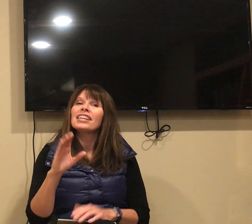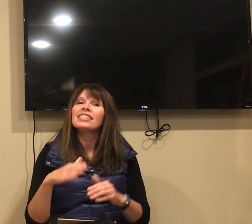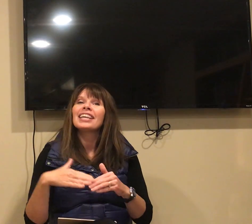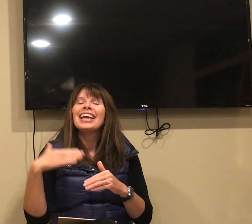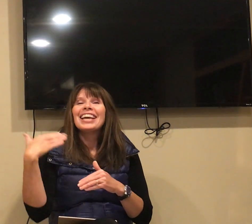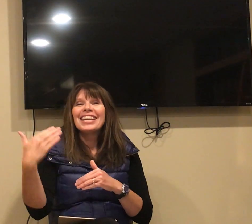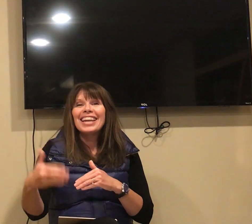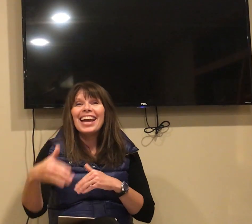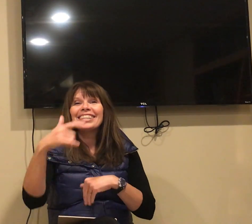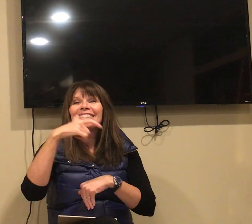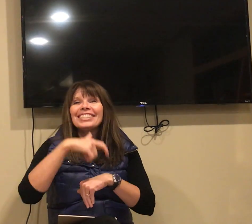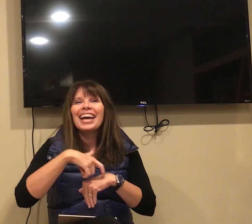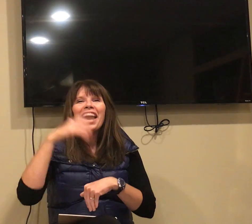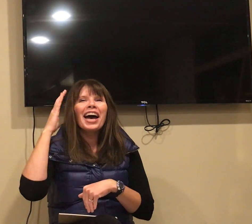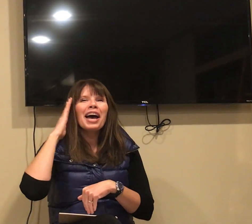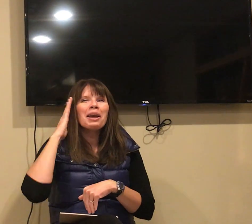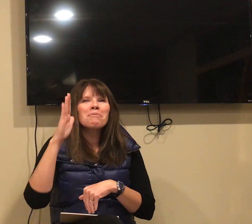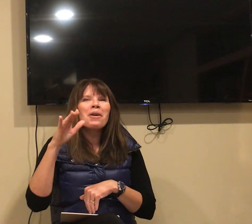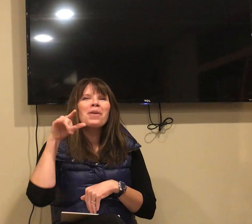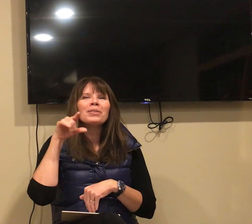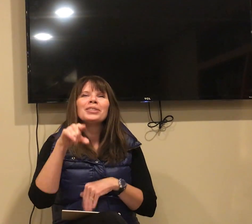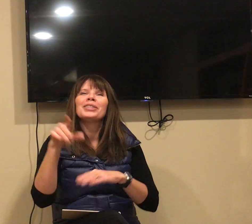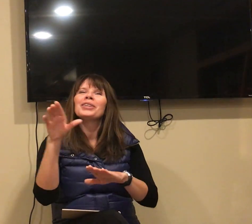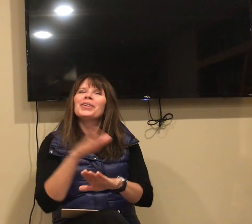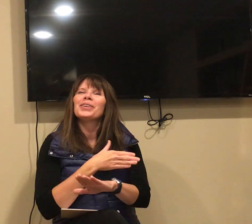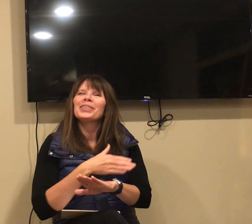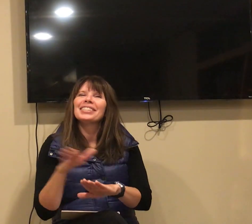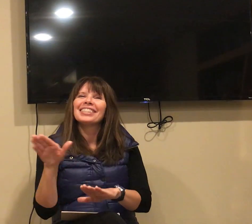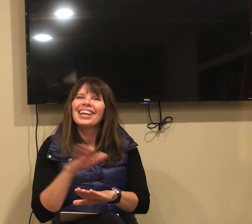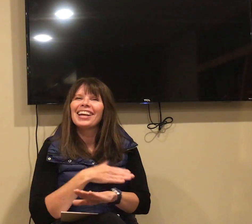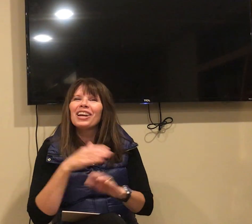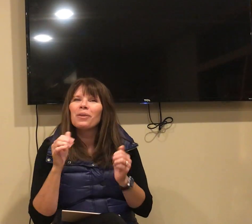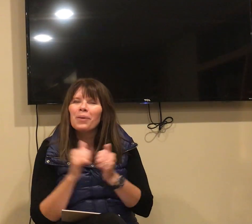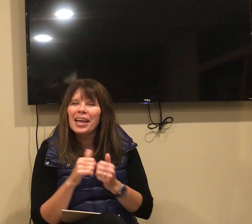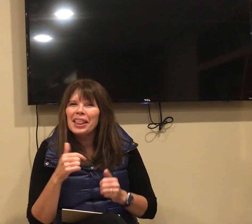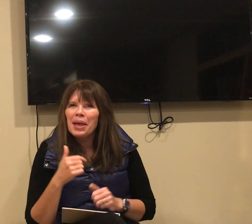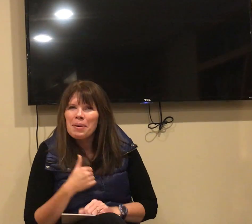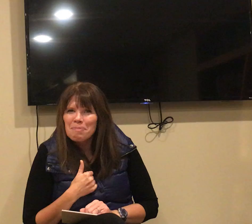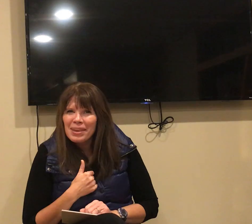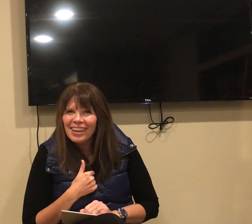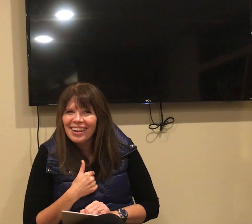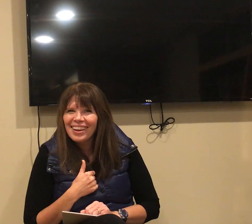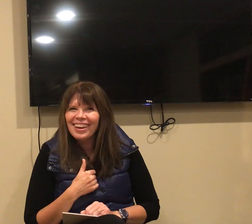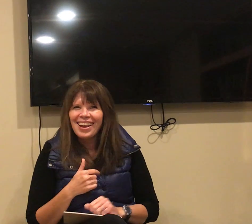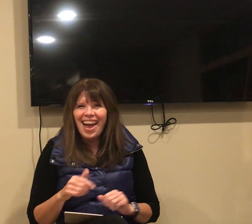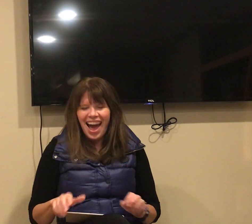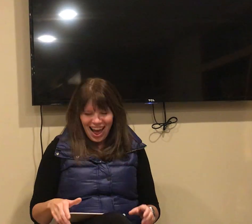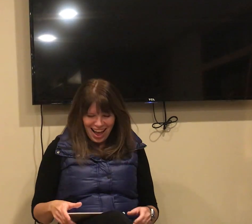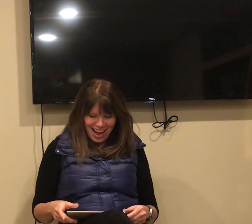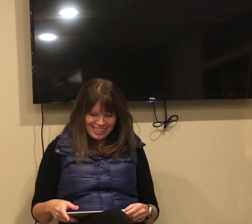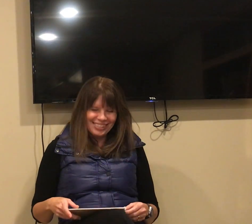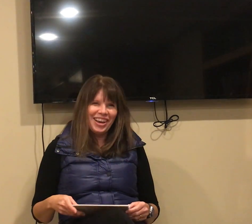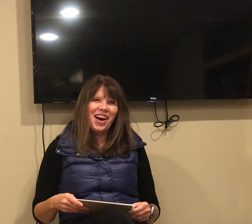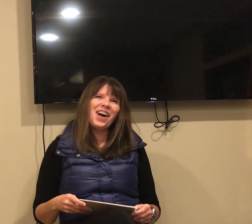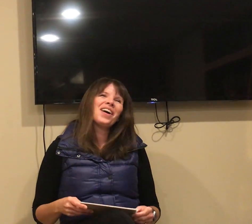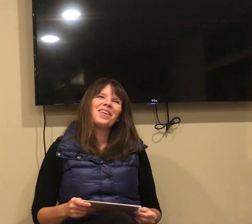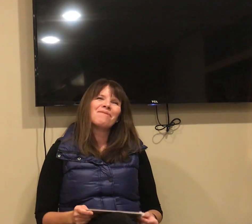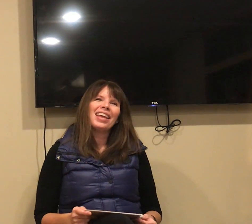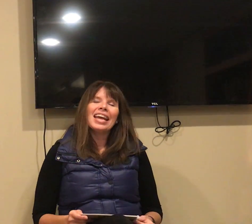ABCs. Next time, won't you sing with me? Awesome.